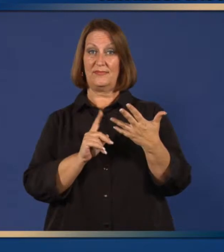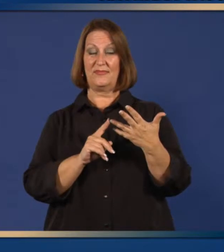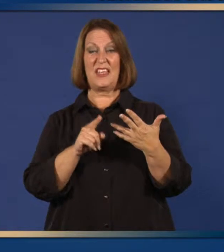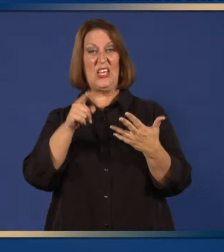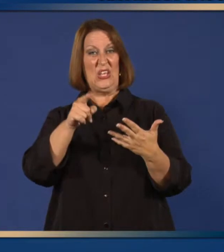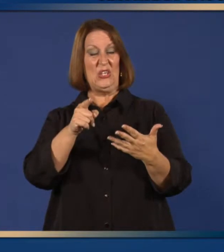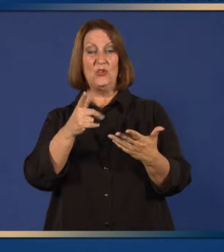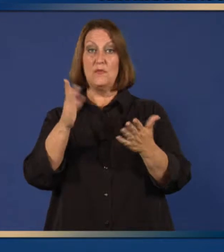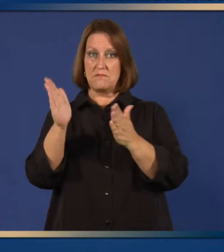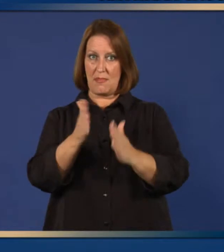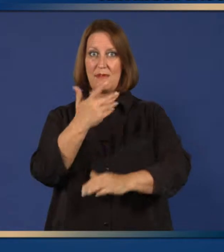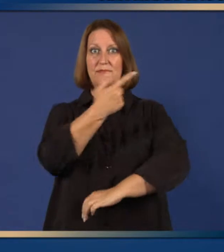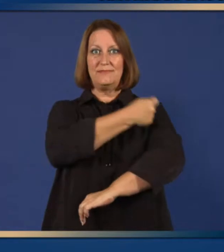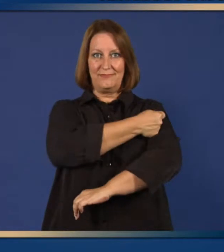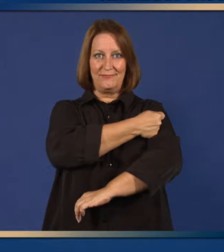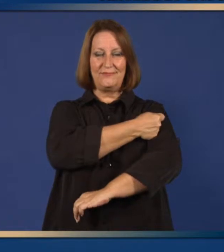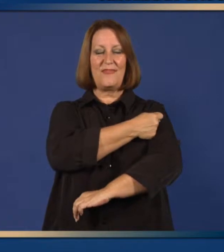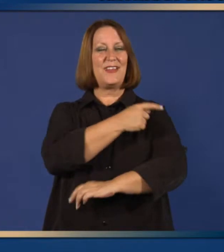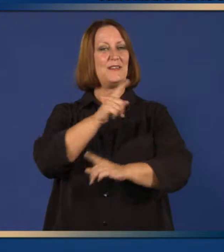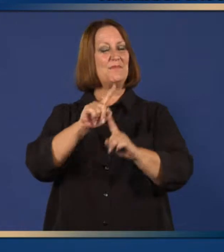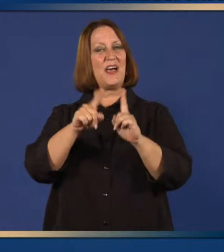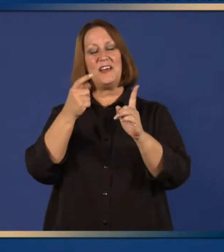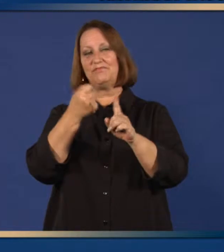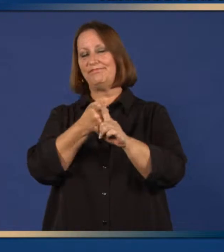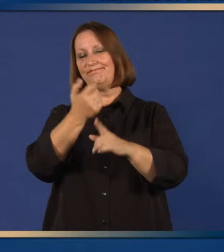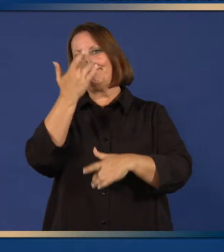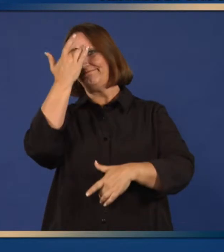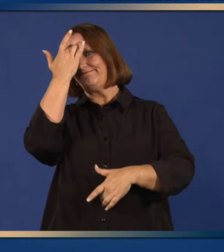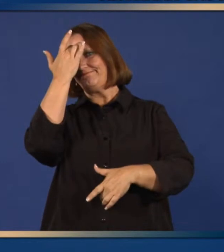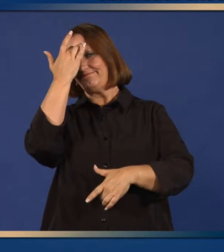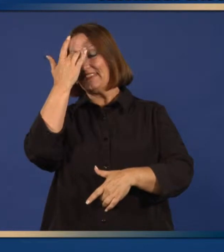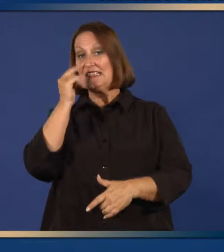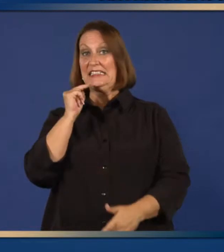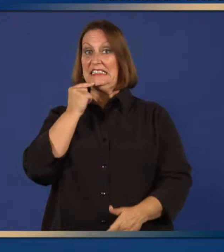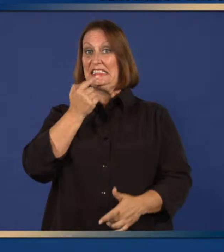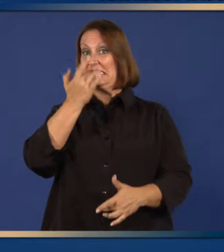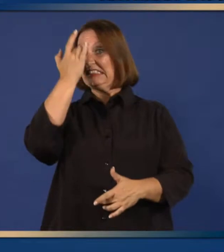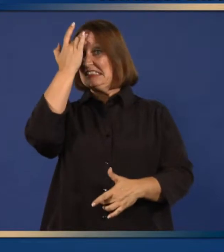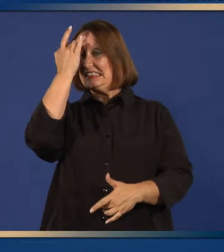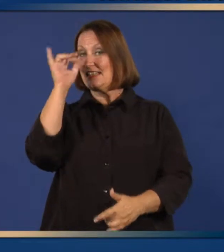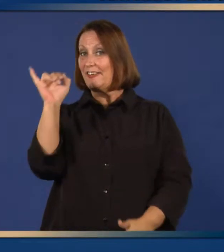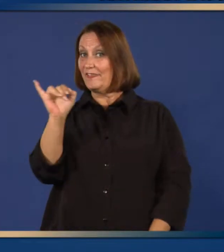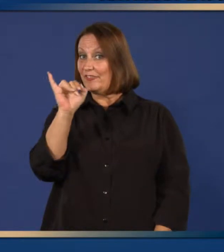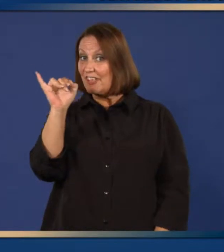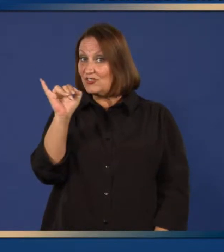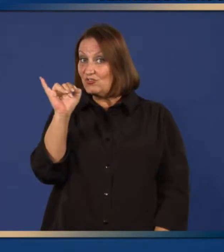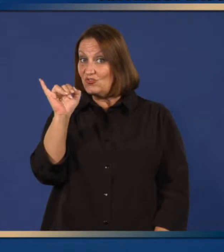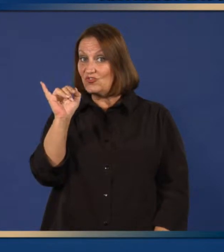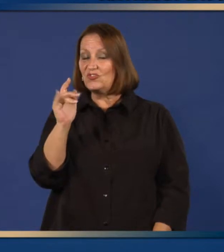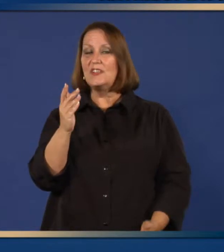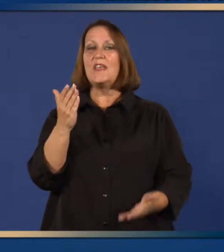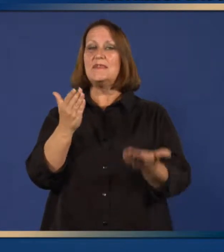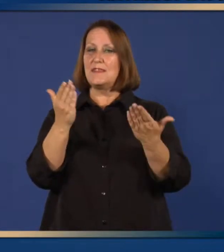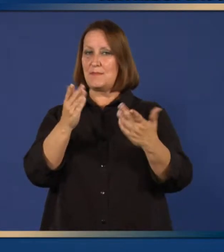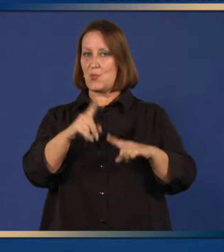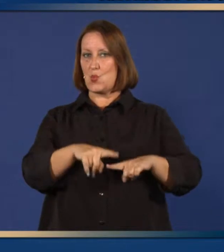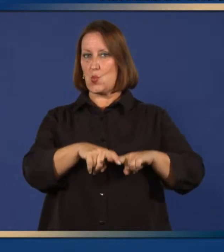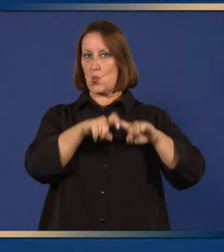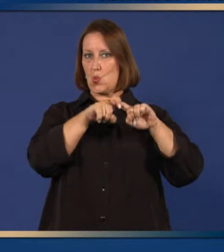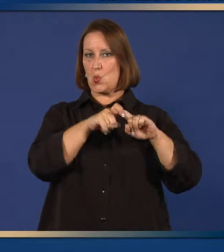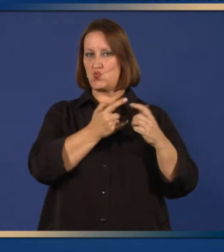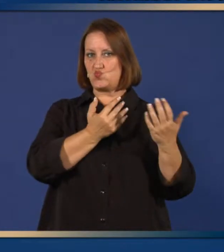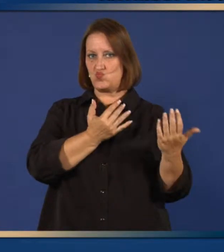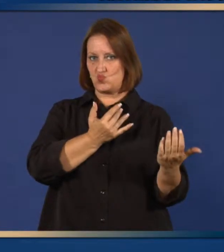If you have a moderate or severe illness, your provider might ask you to wait until you recover to get